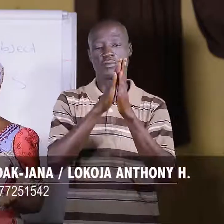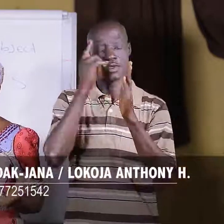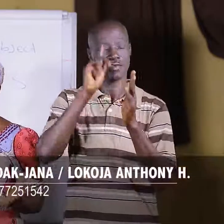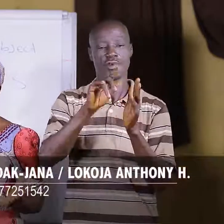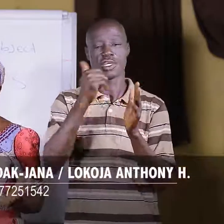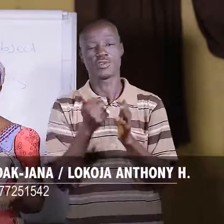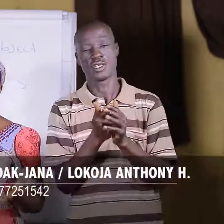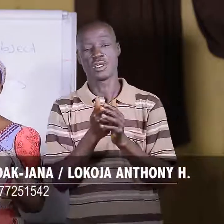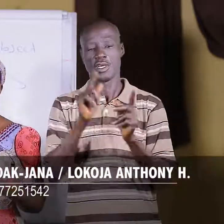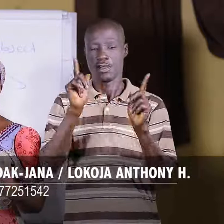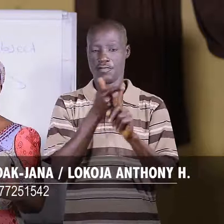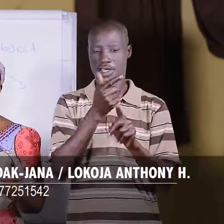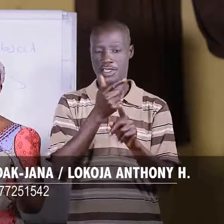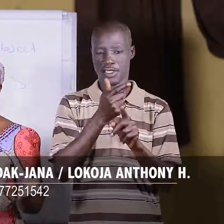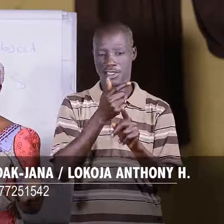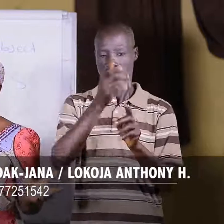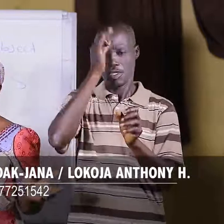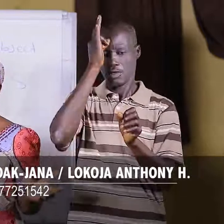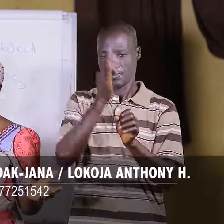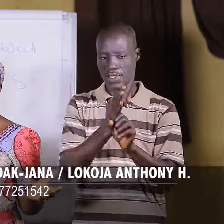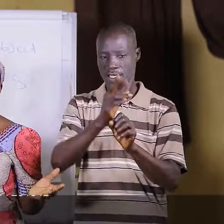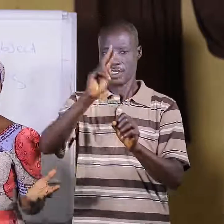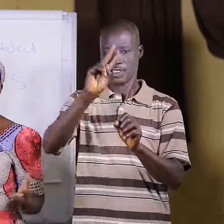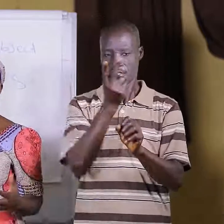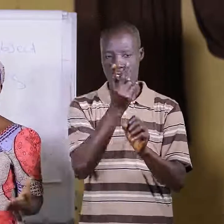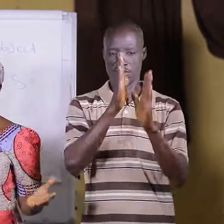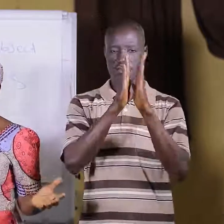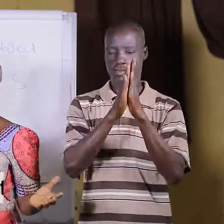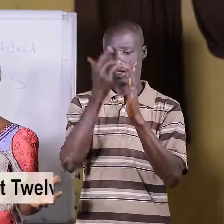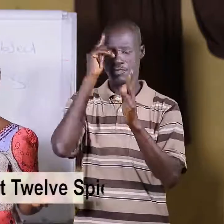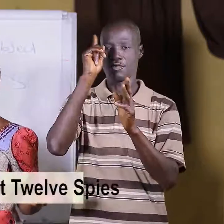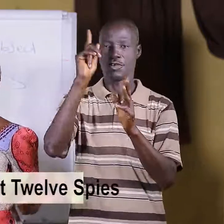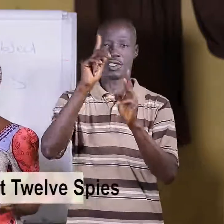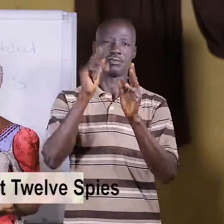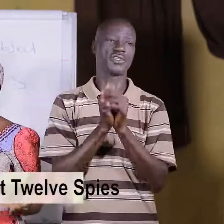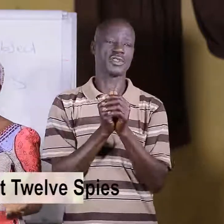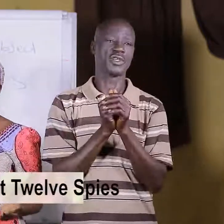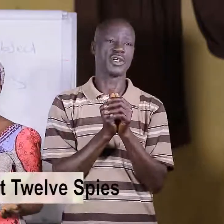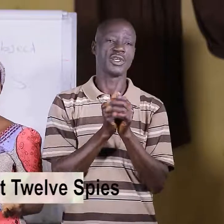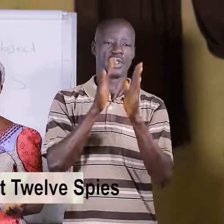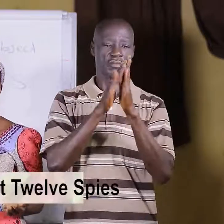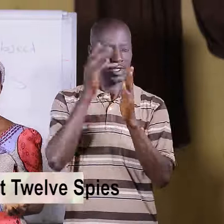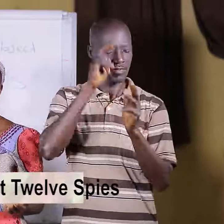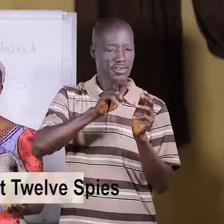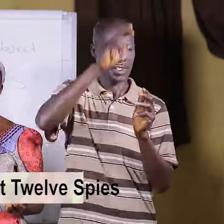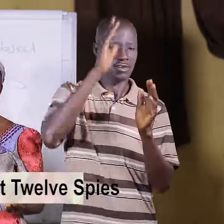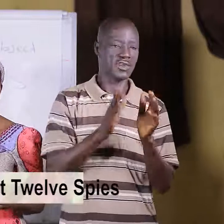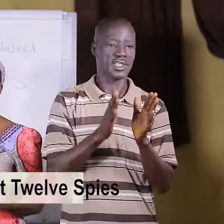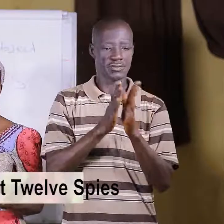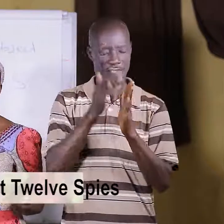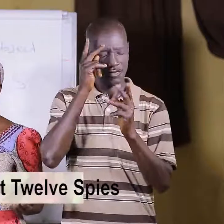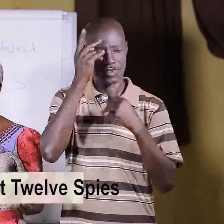one another, my students. If you can pray for the sick, for all travelers, for whoever that is in trouble, my